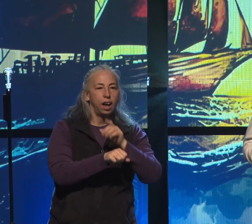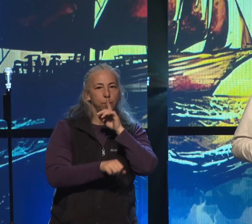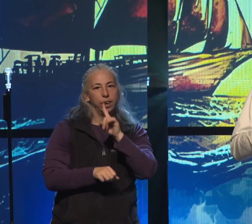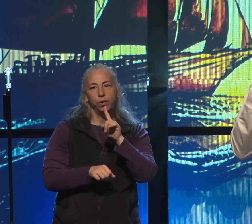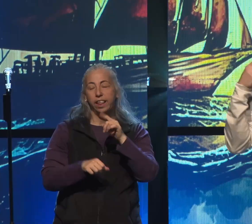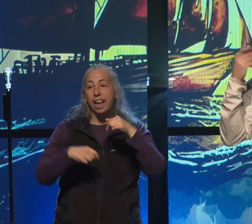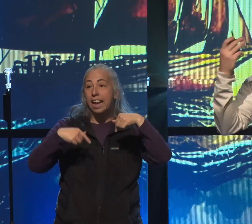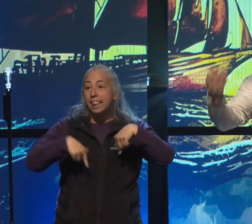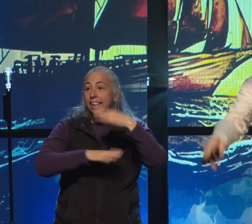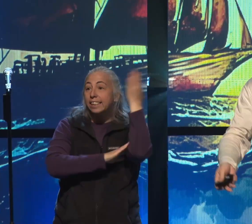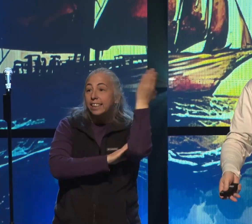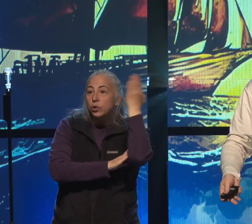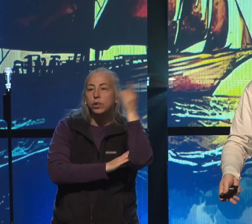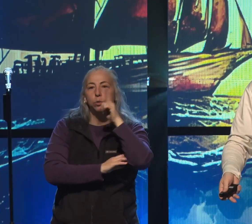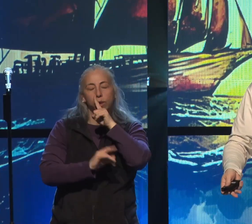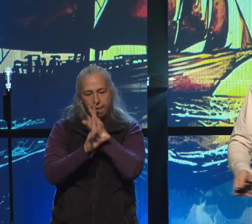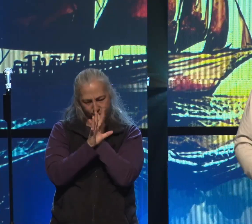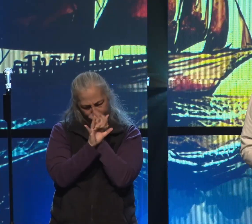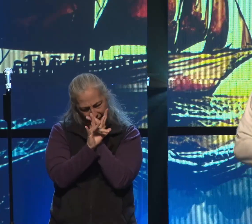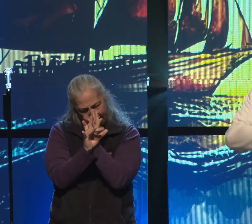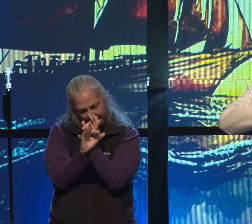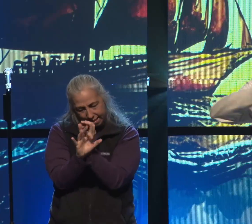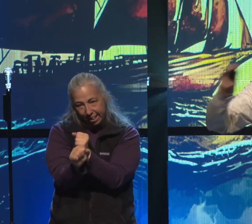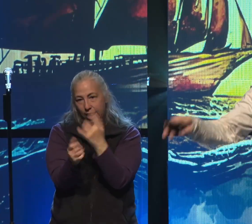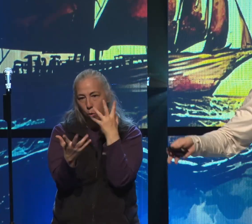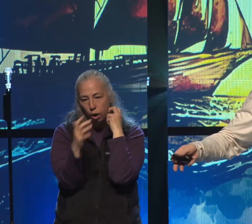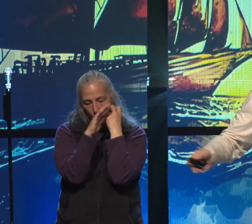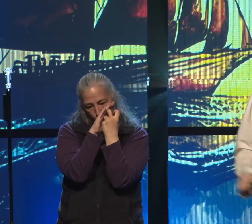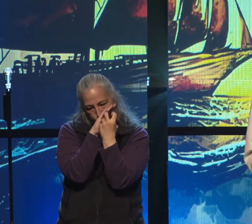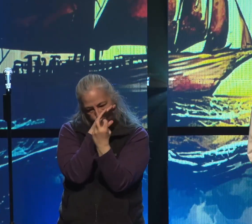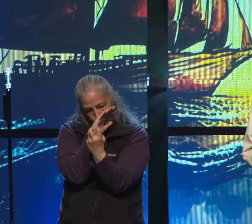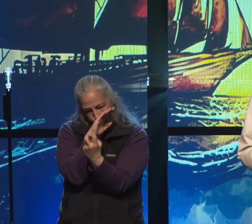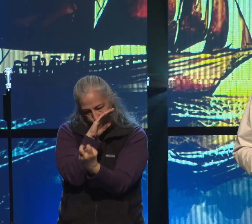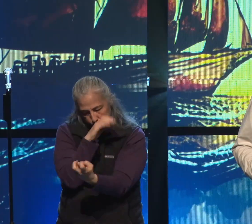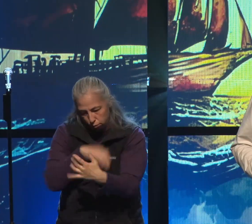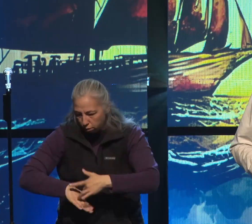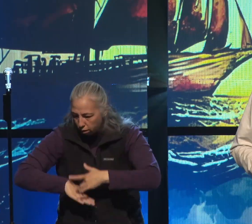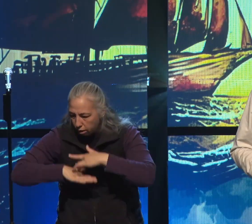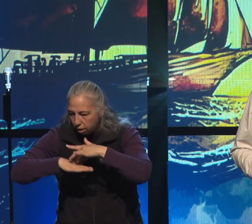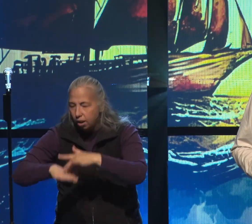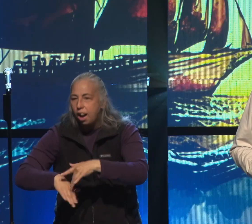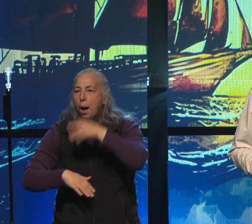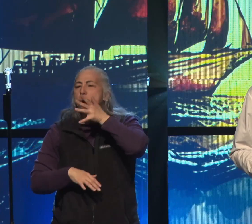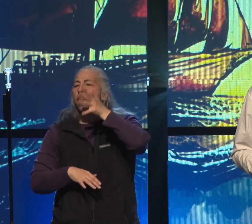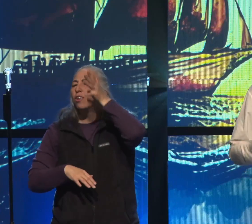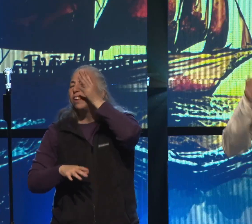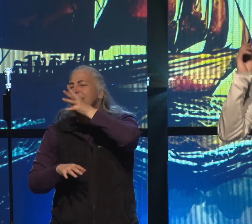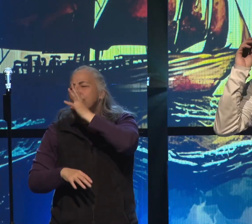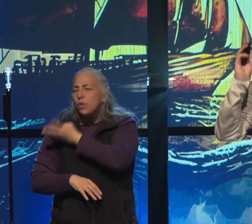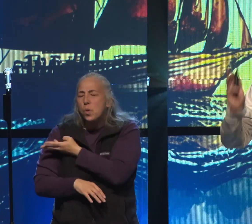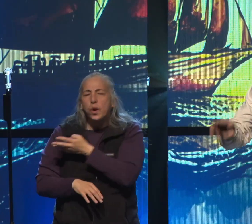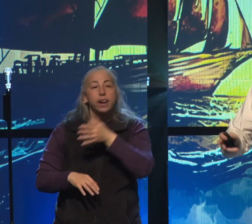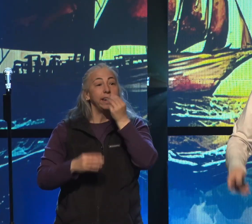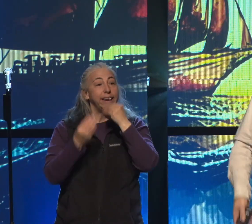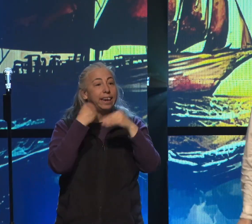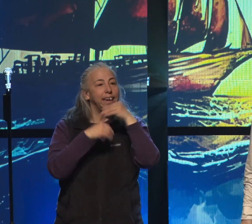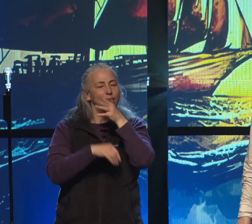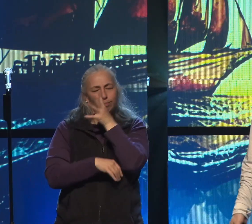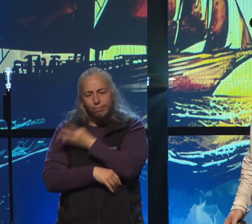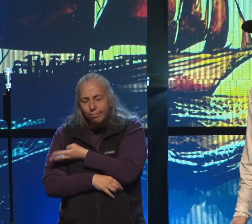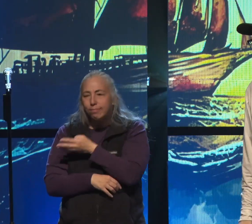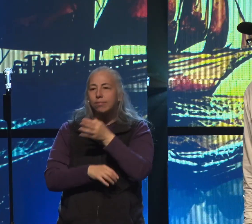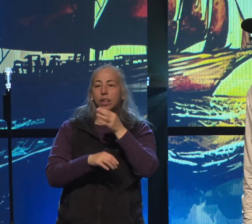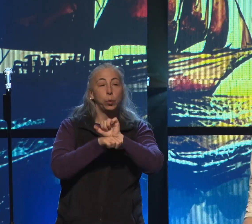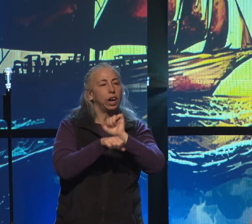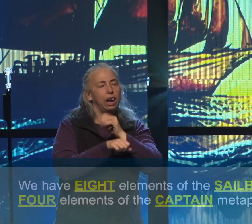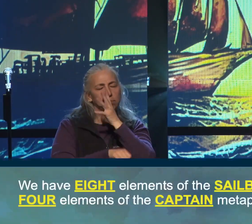really fascinating, and you're going to want to throw your whole self into it, probably get completely caught up in it, avoid parenting and eating and working because it's going to be so fascinating, but